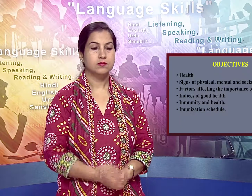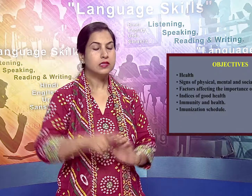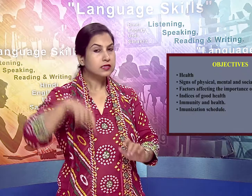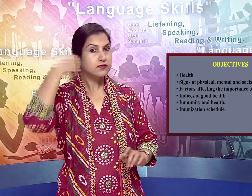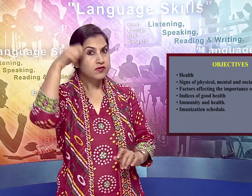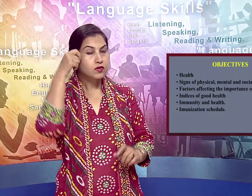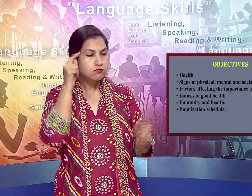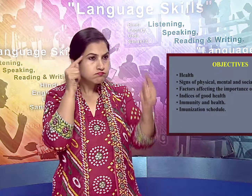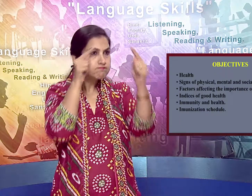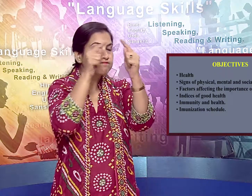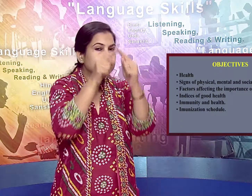Objectives of this